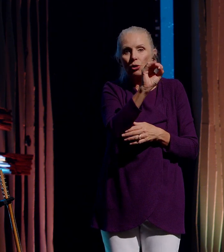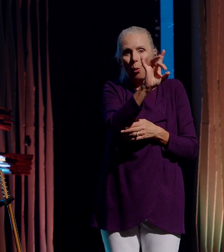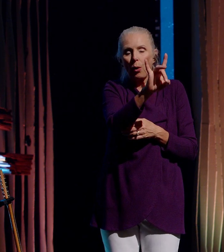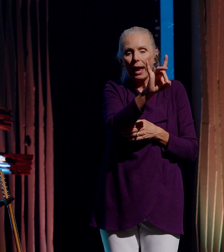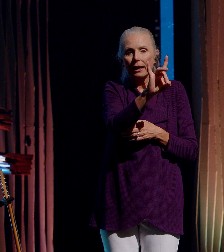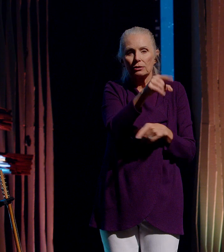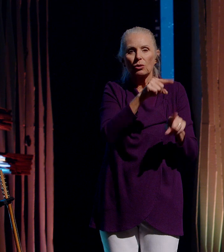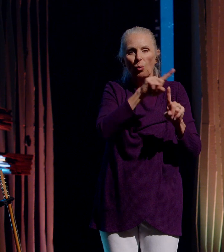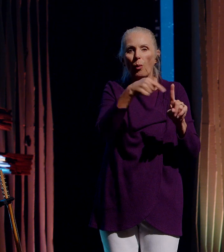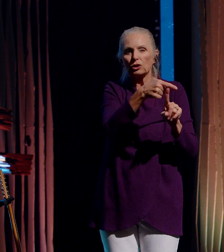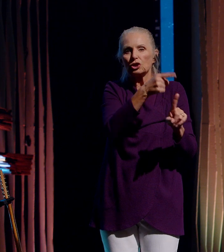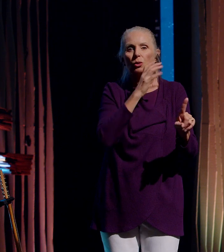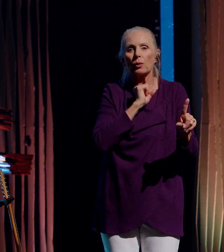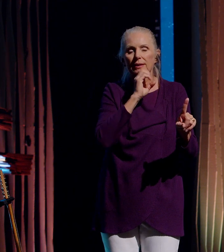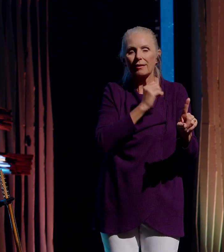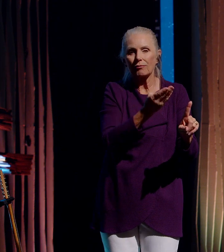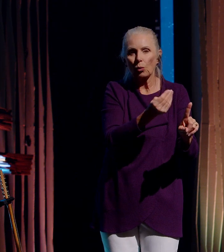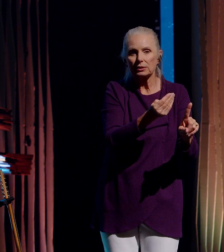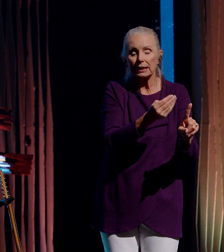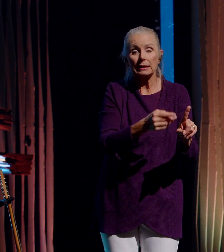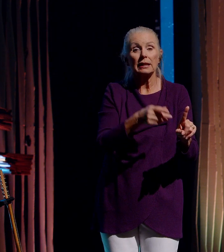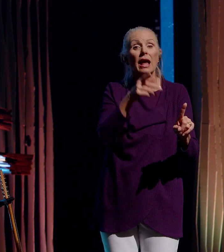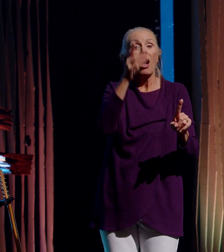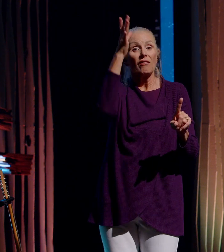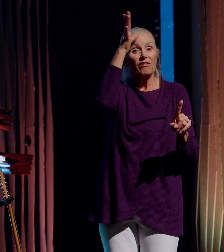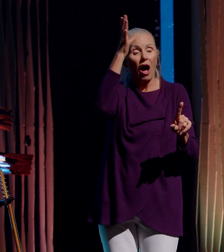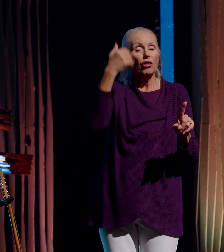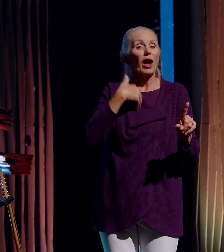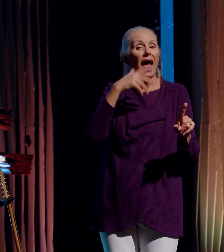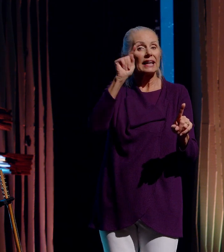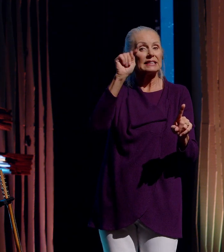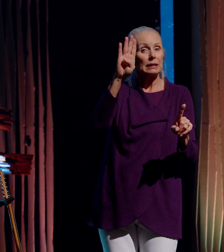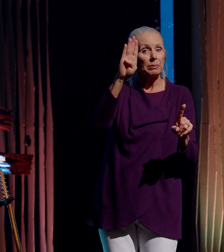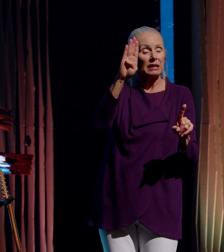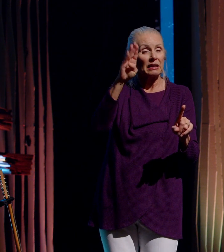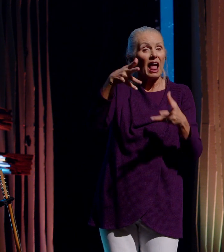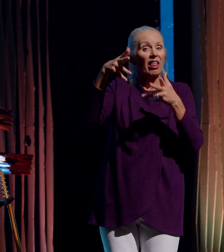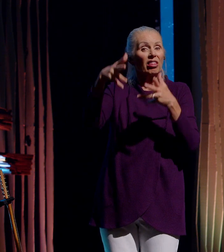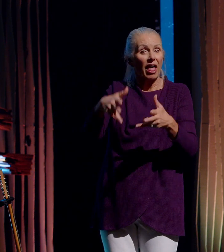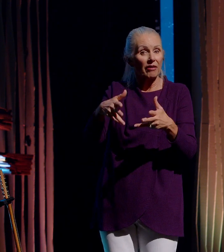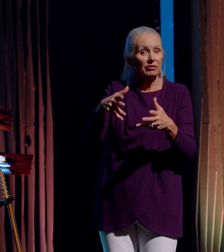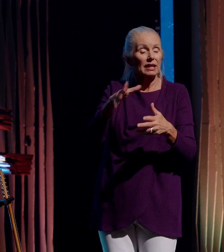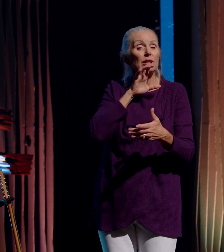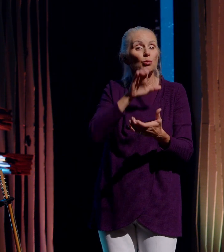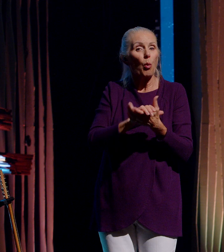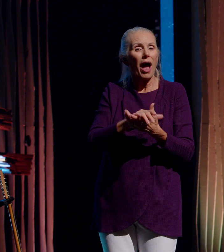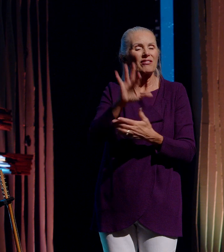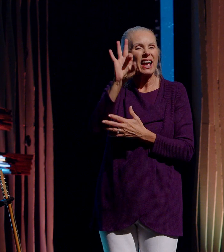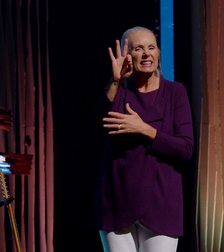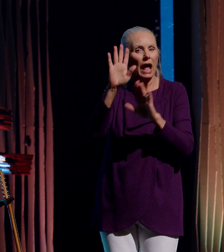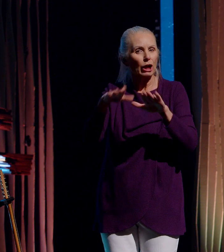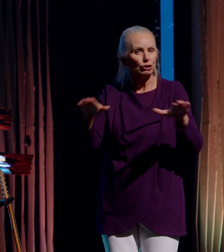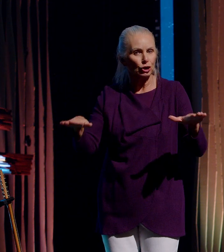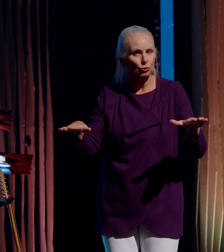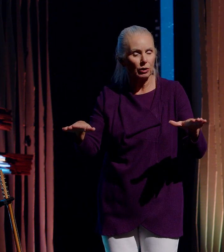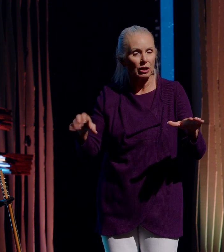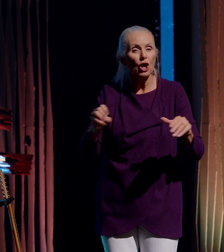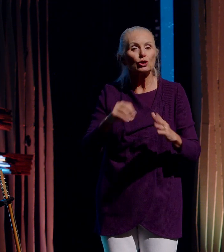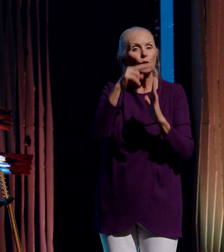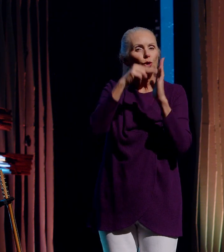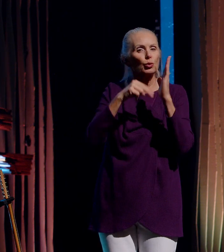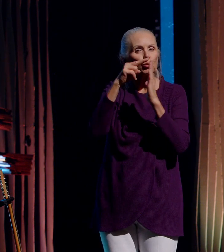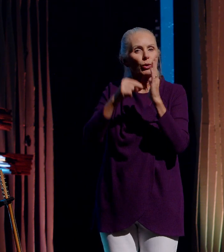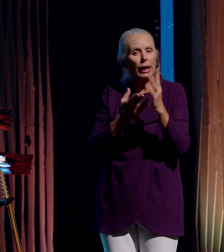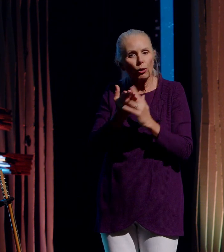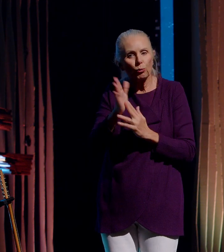old. Dying of tuberculosis, he left behind a wife and 9 children. And even as you read through her journals, though, you